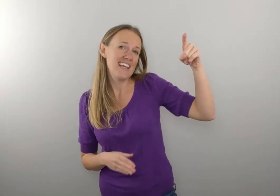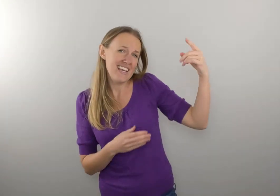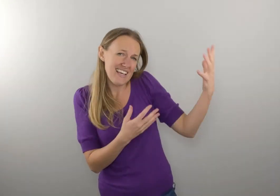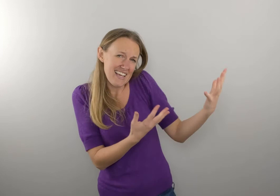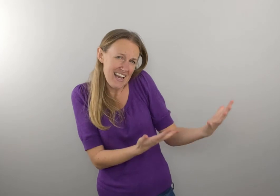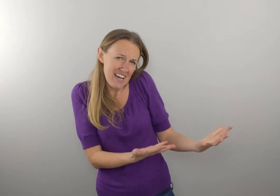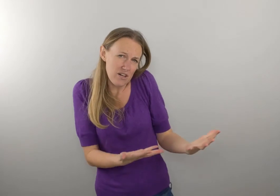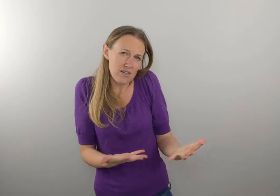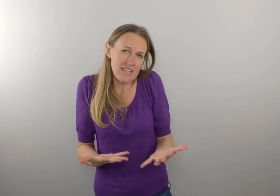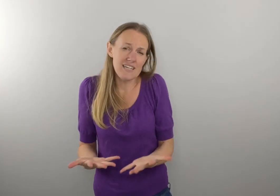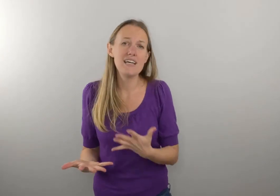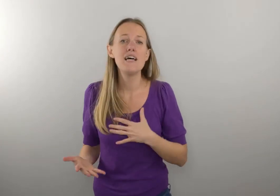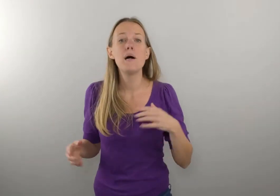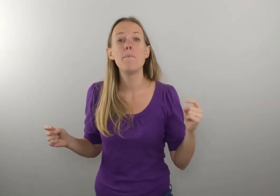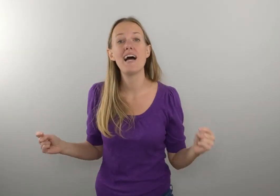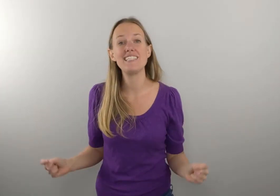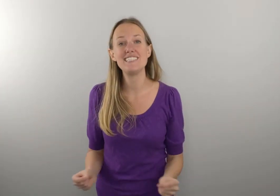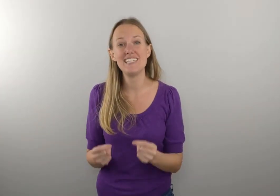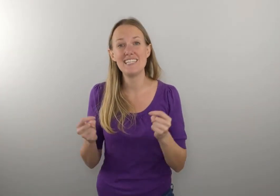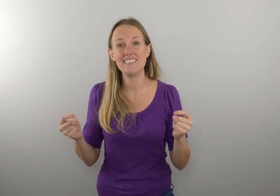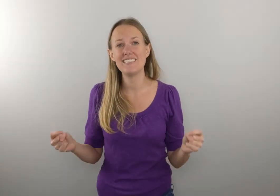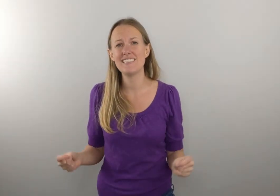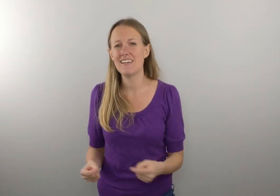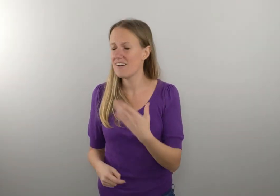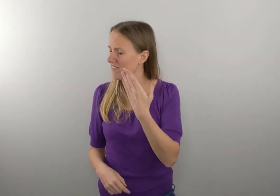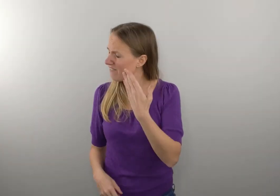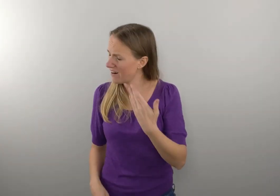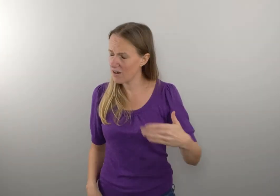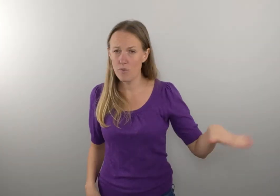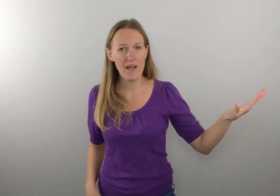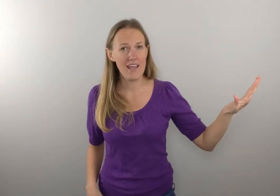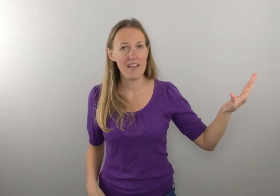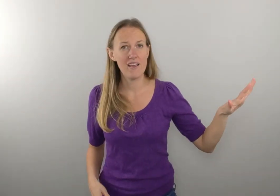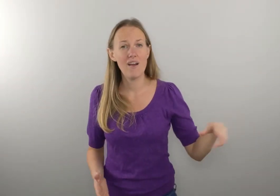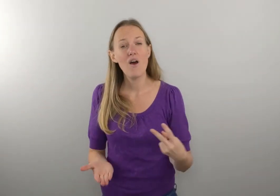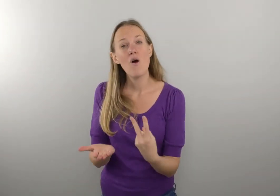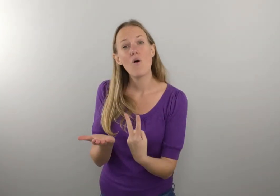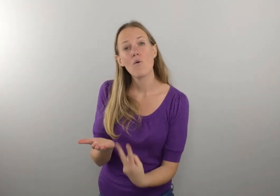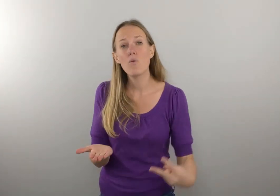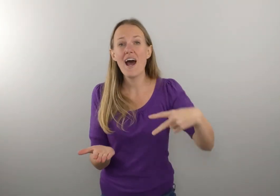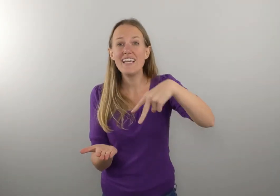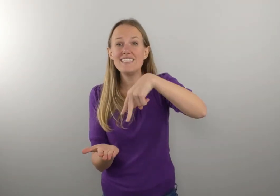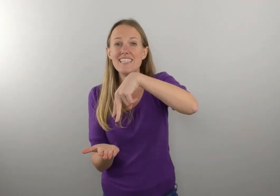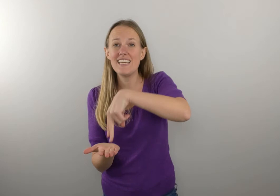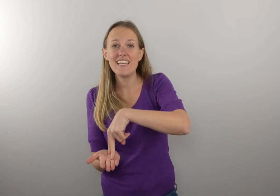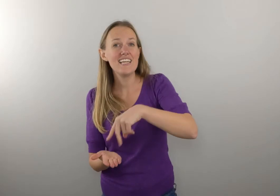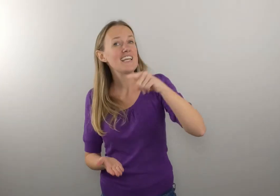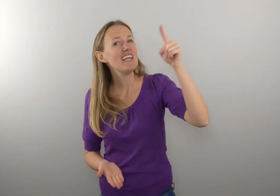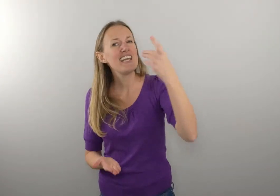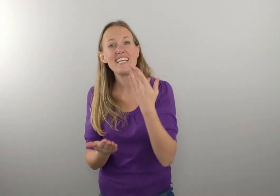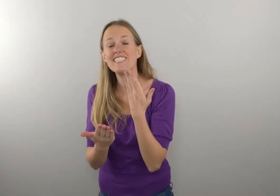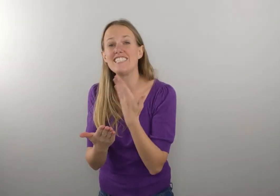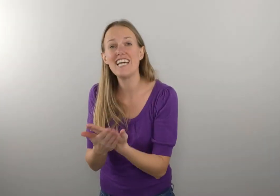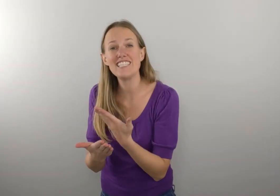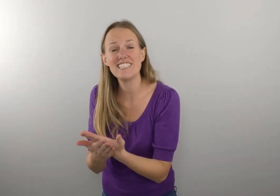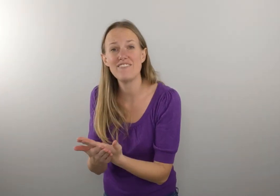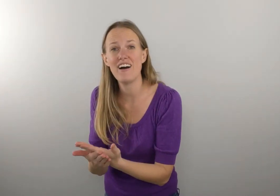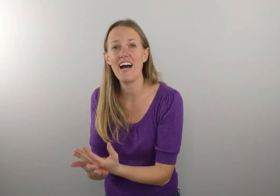he carried my sins far away. Rising, he